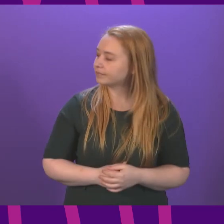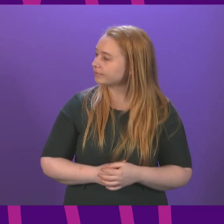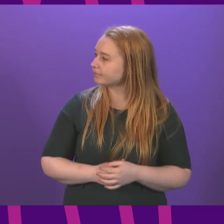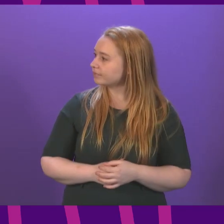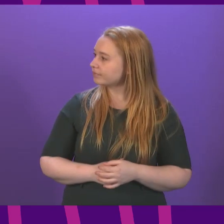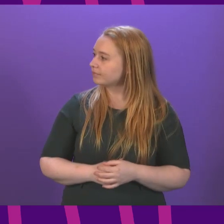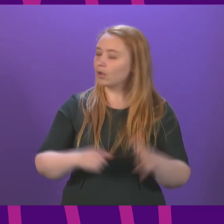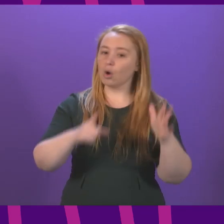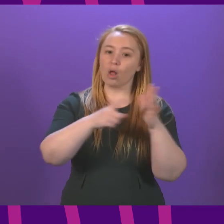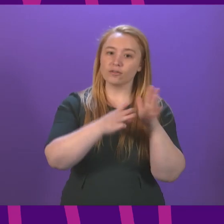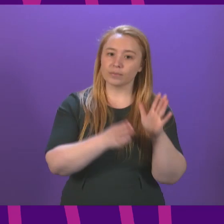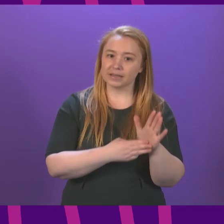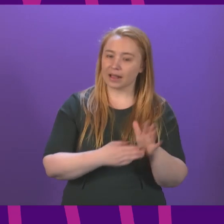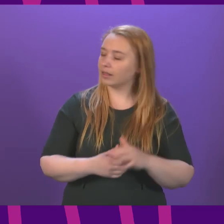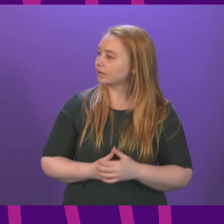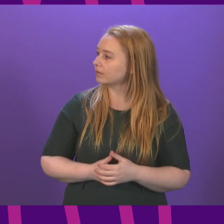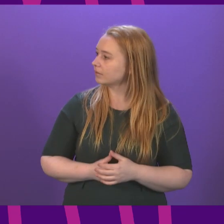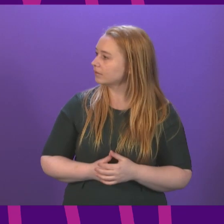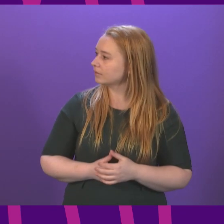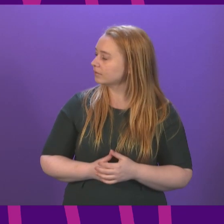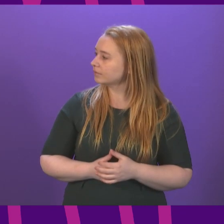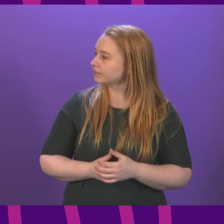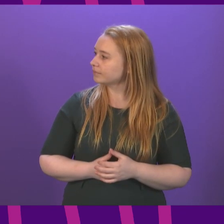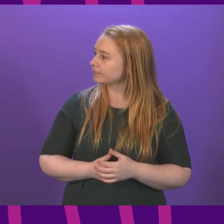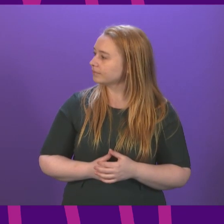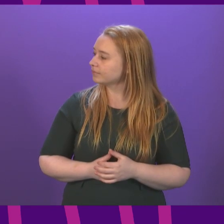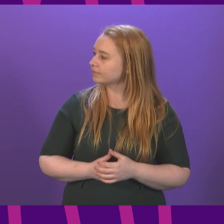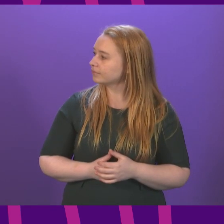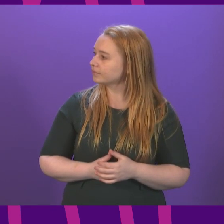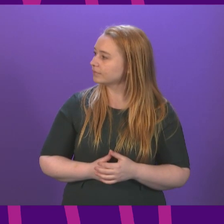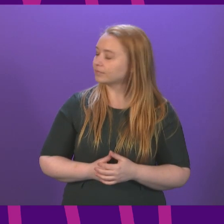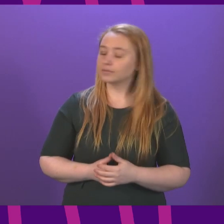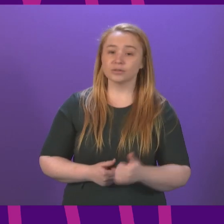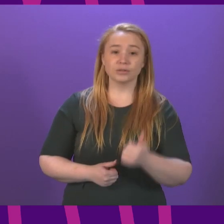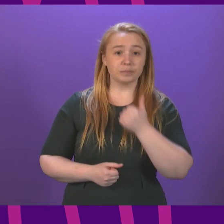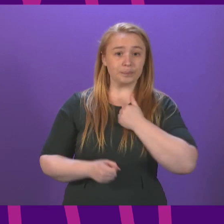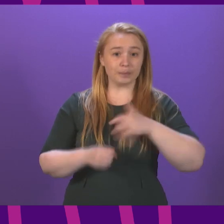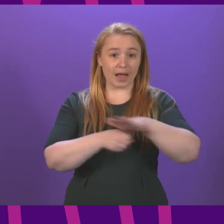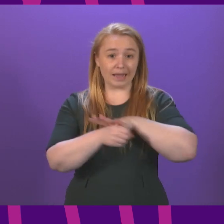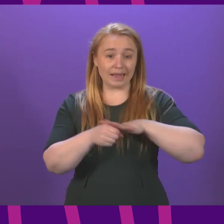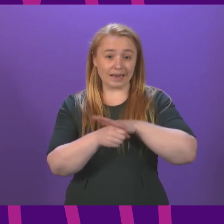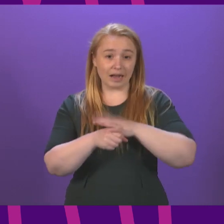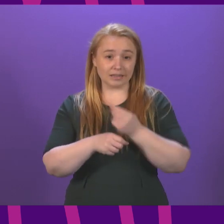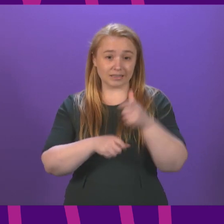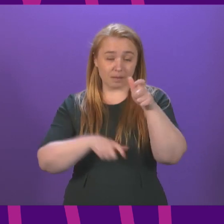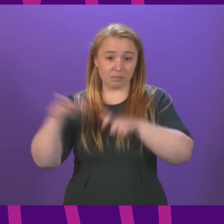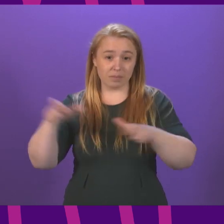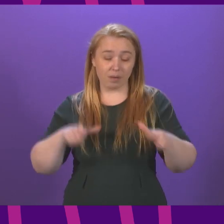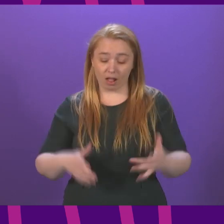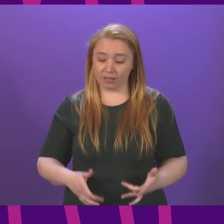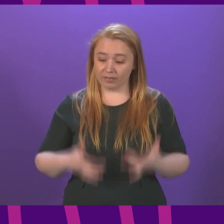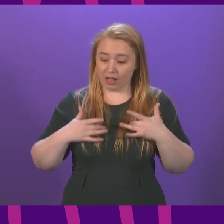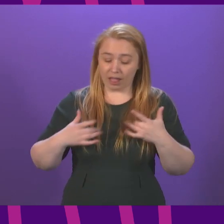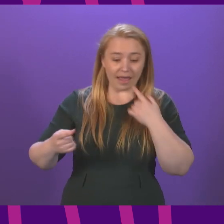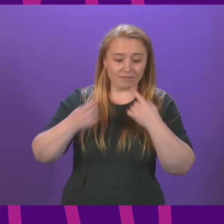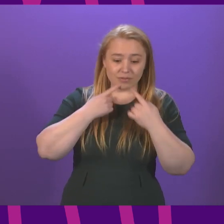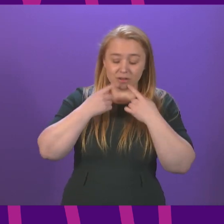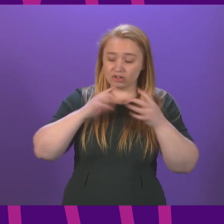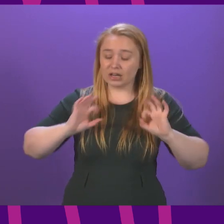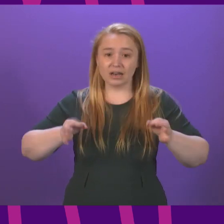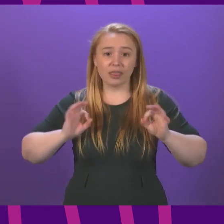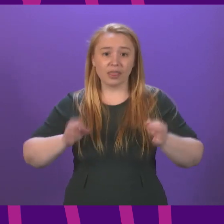Smith. Thank you, Planning Officer. Can the First Minister offer any reassurance to my constituents who are struggling to get any information regarding their applications